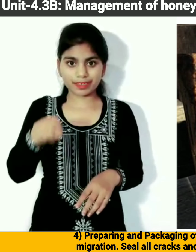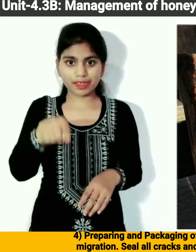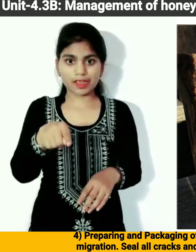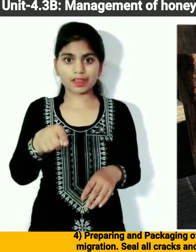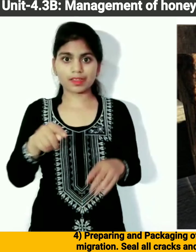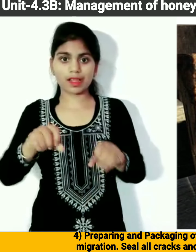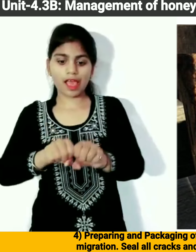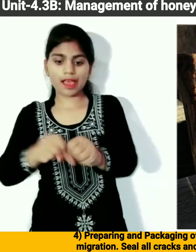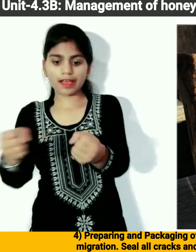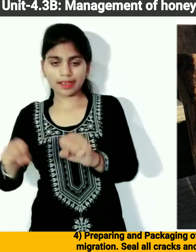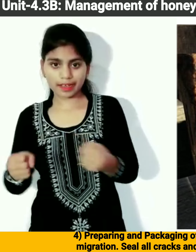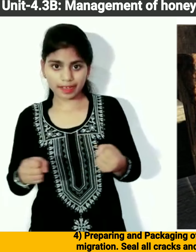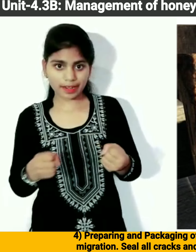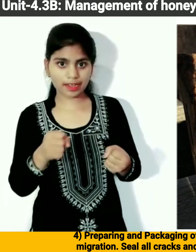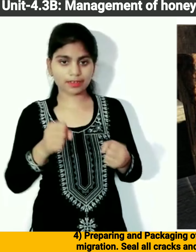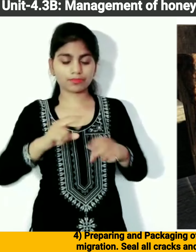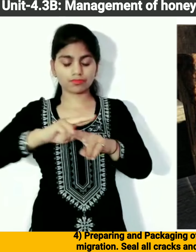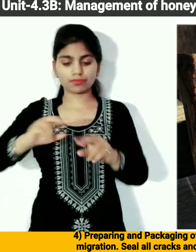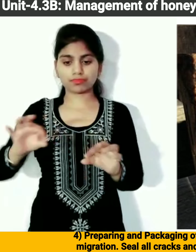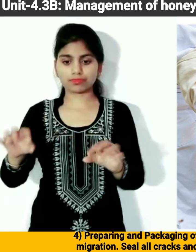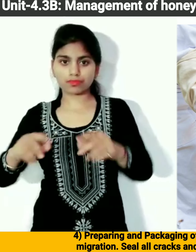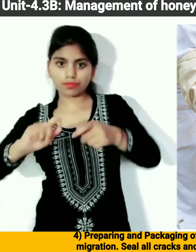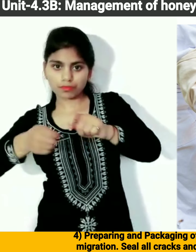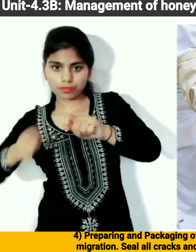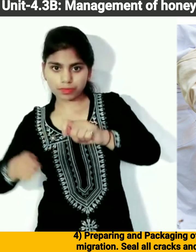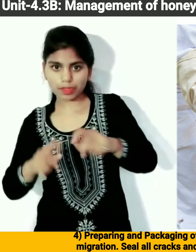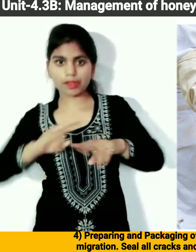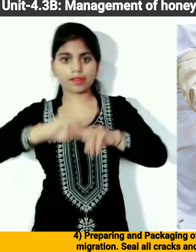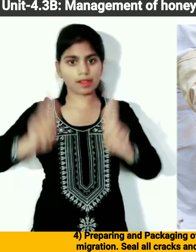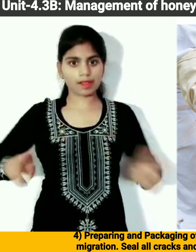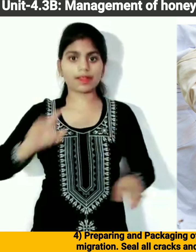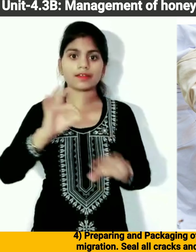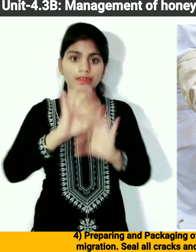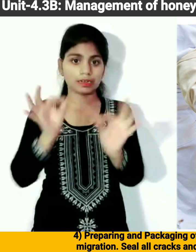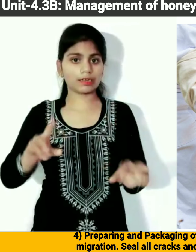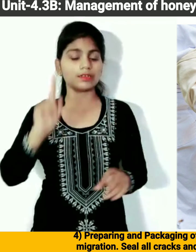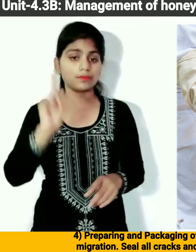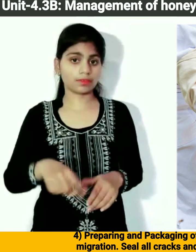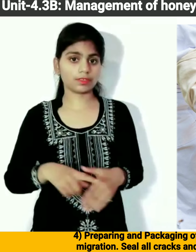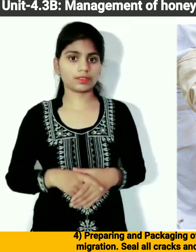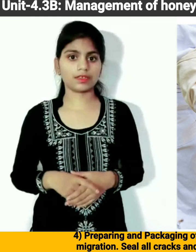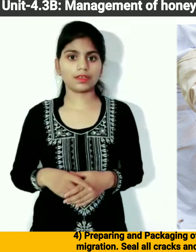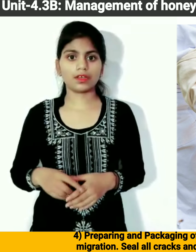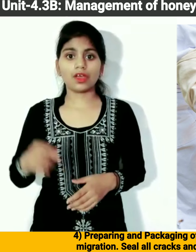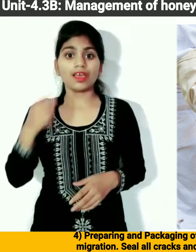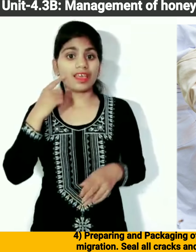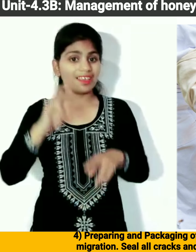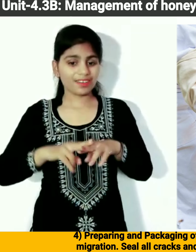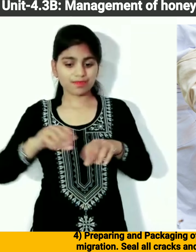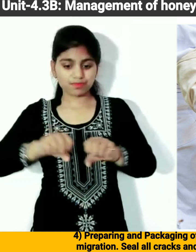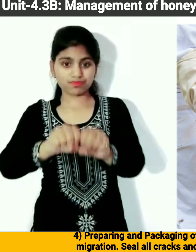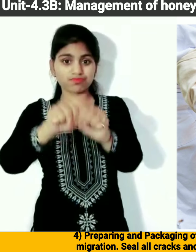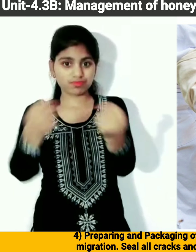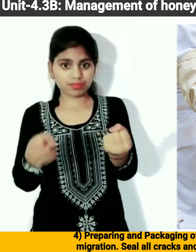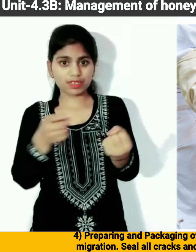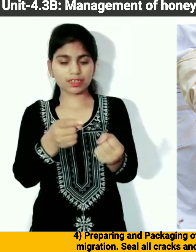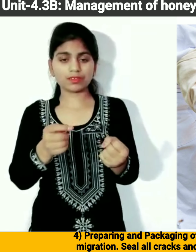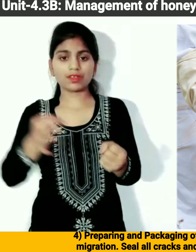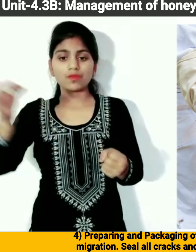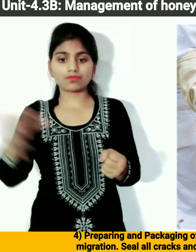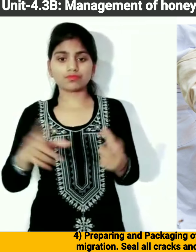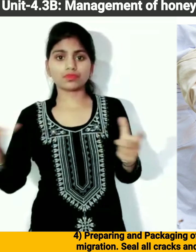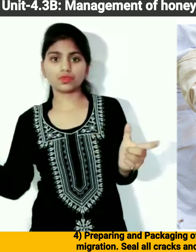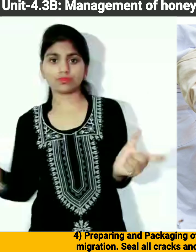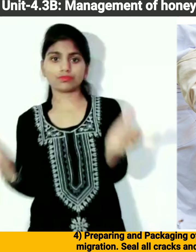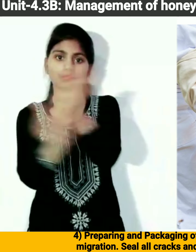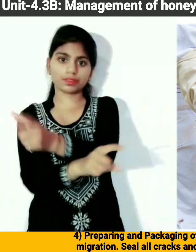Replace broken hive parts with the new ones. The chambers, boom boards, and